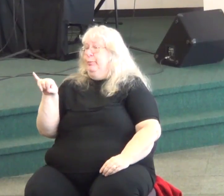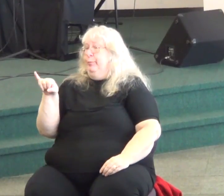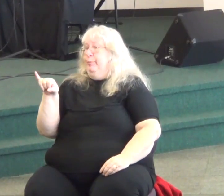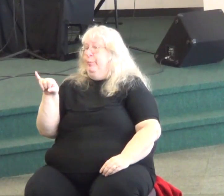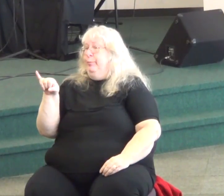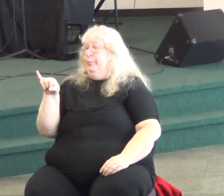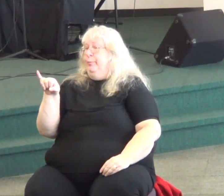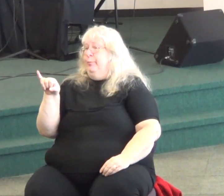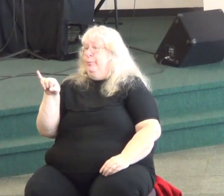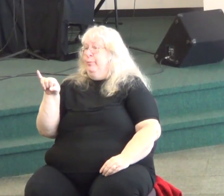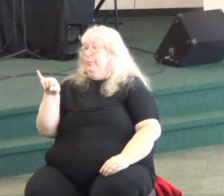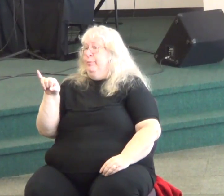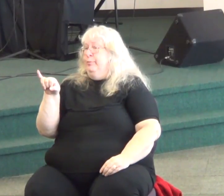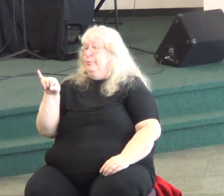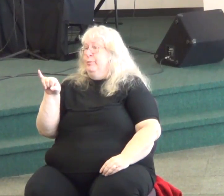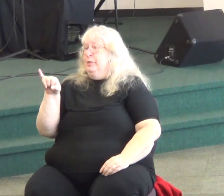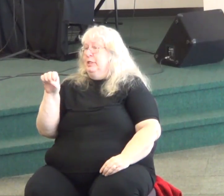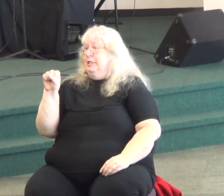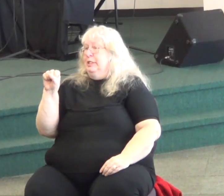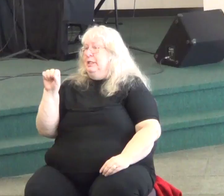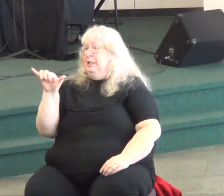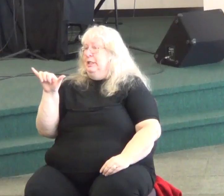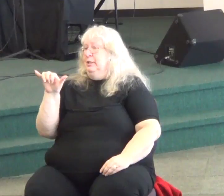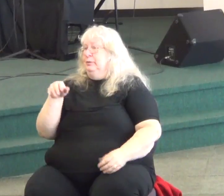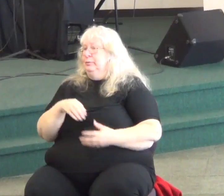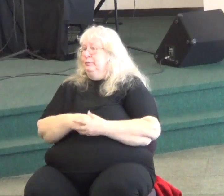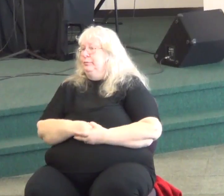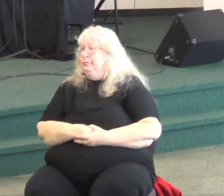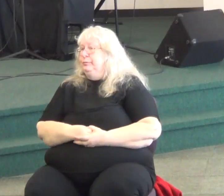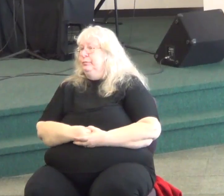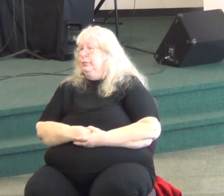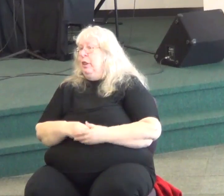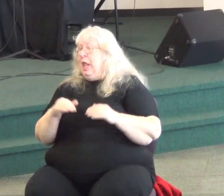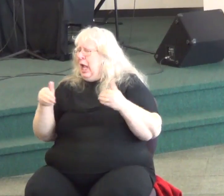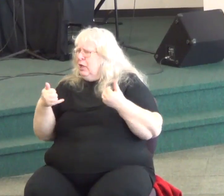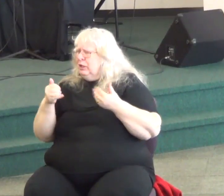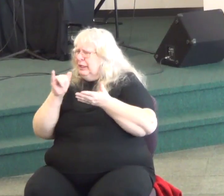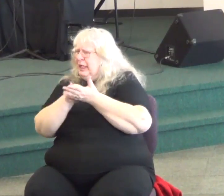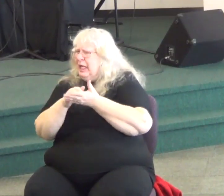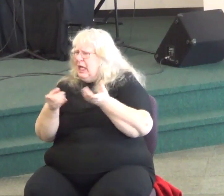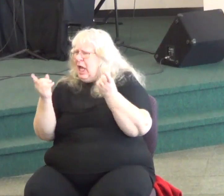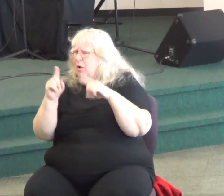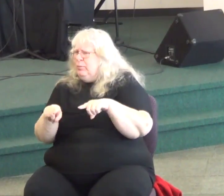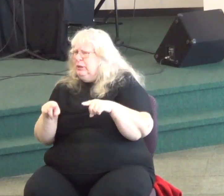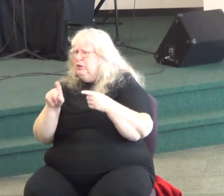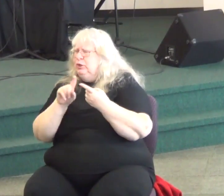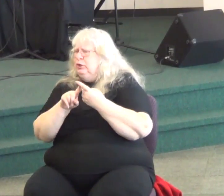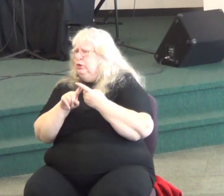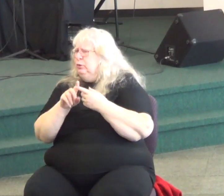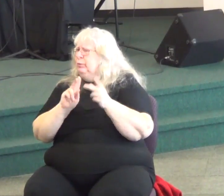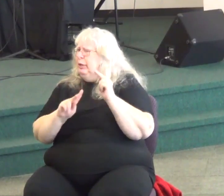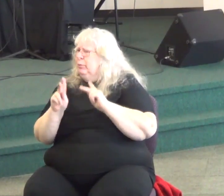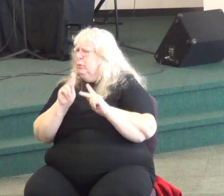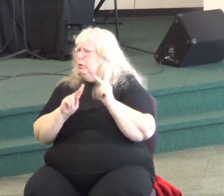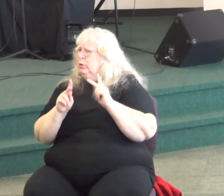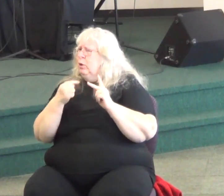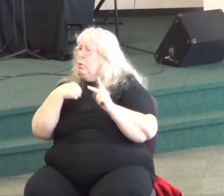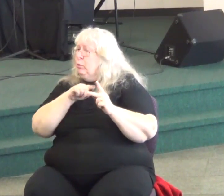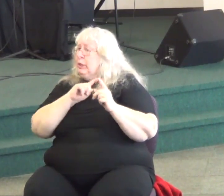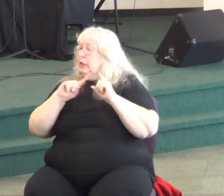And I wondered, how could that happen to such a people? We used to go up there on Sunday because we didn't go to church and